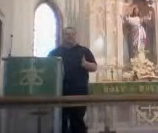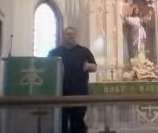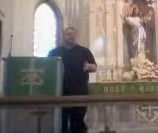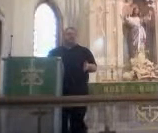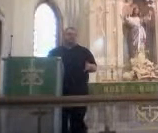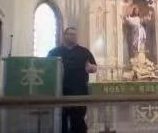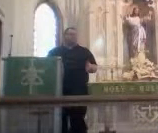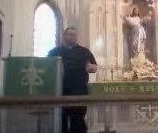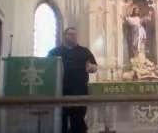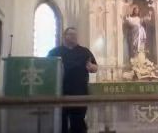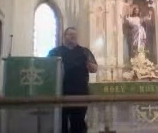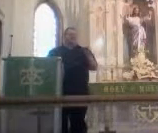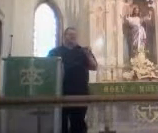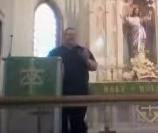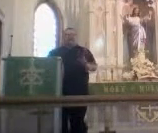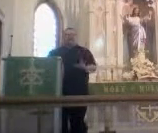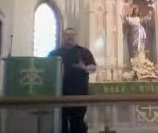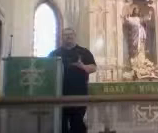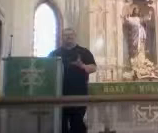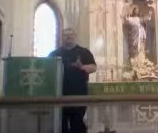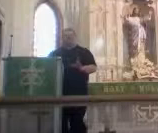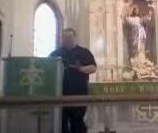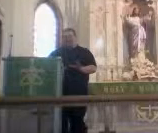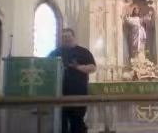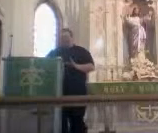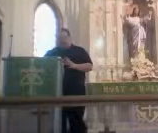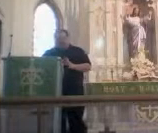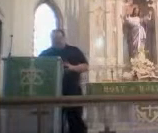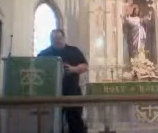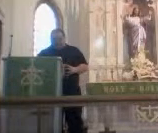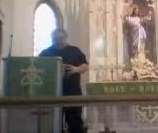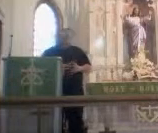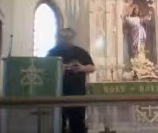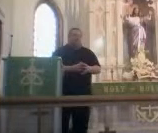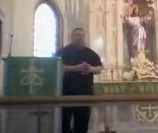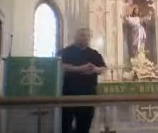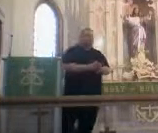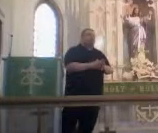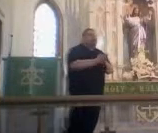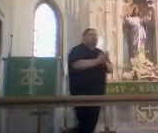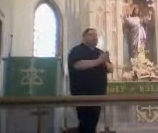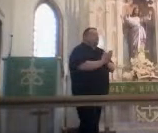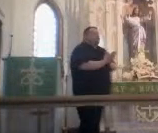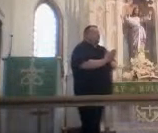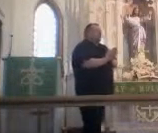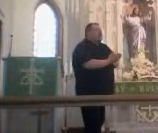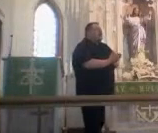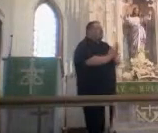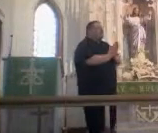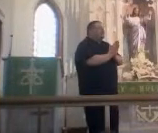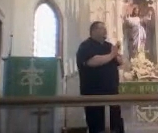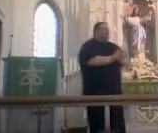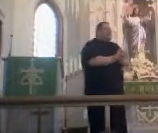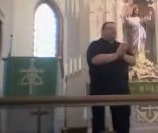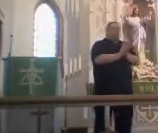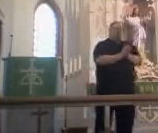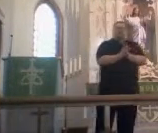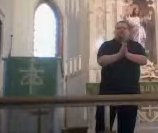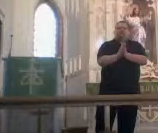seem, God is still there. He's still in control. He will not leave his children